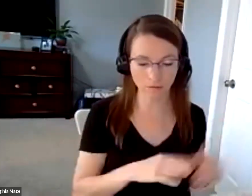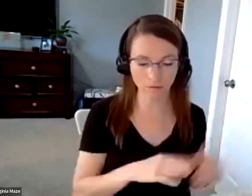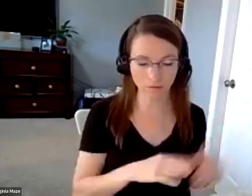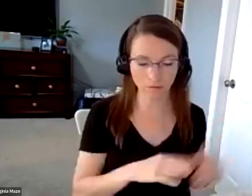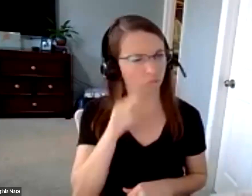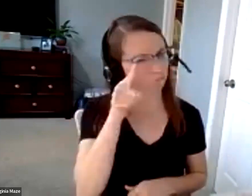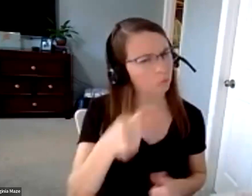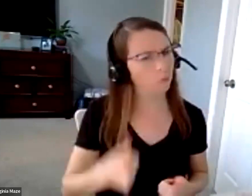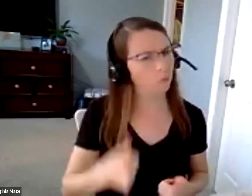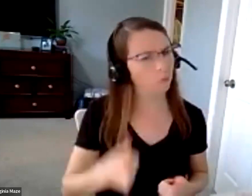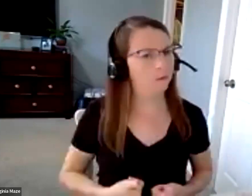house, apartment. So